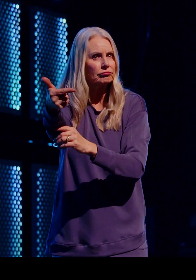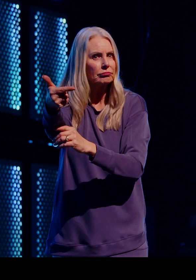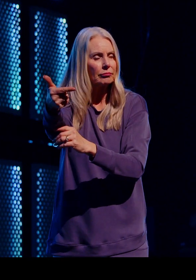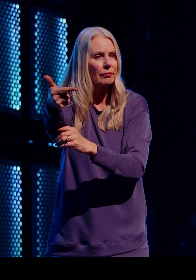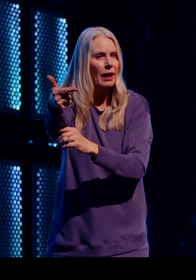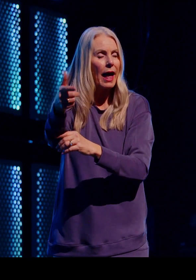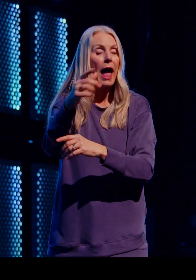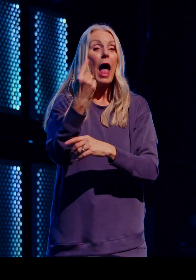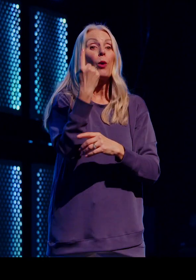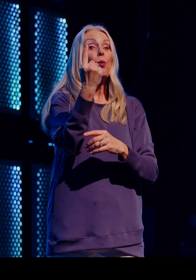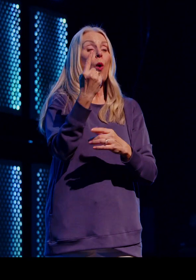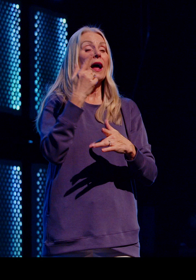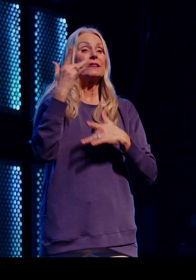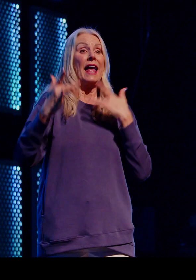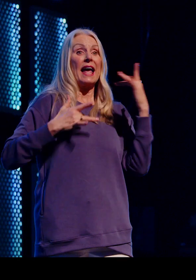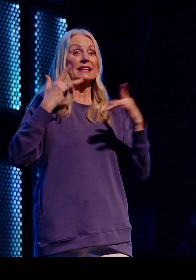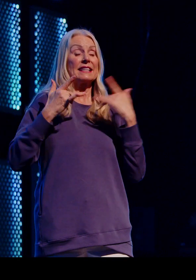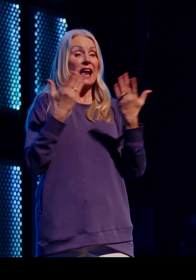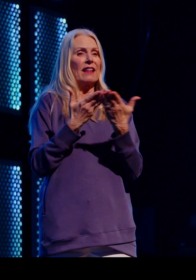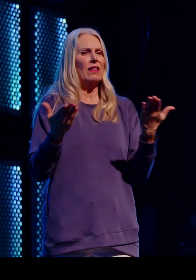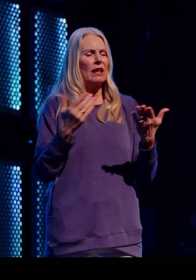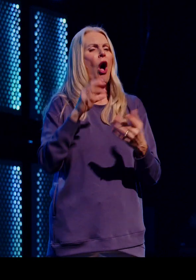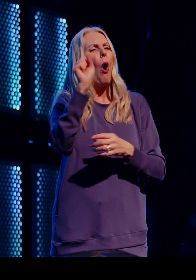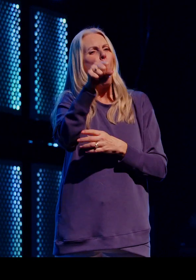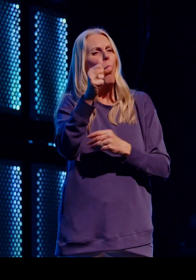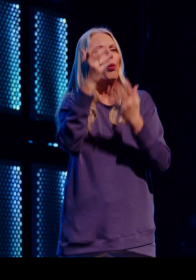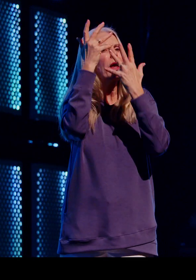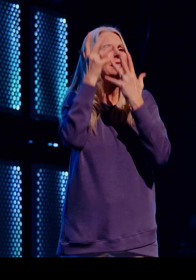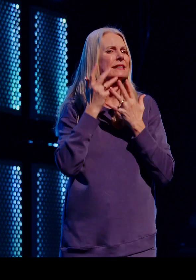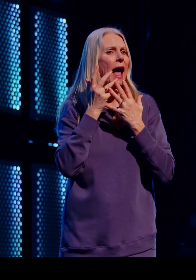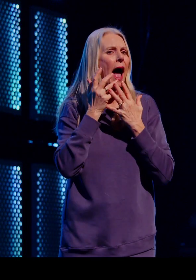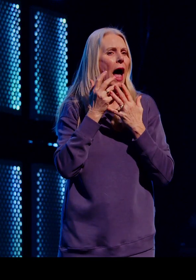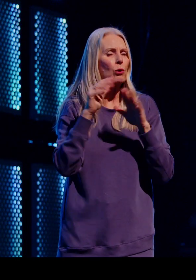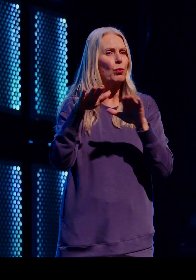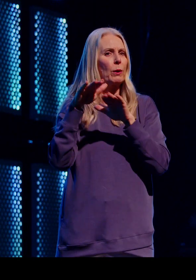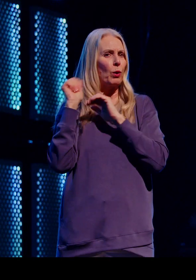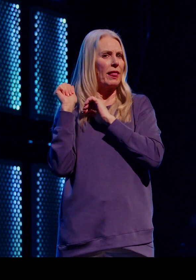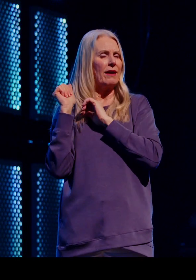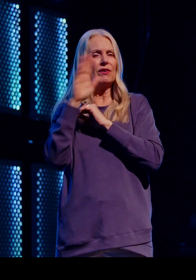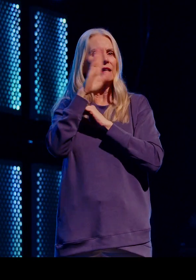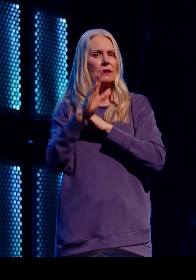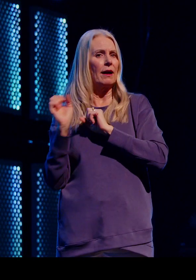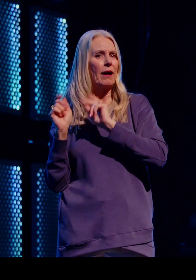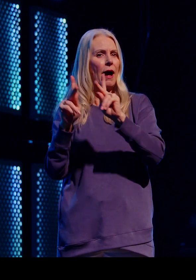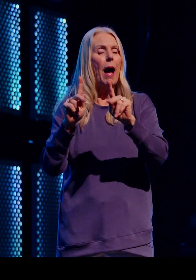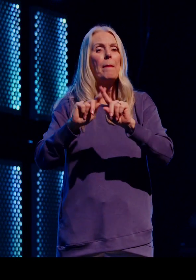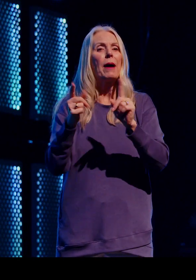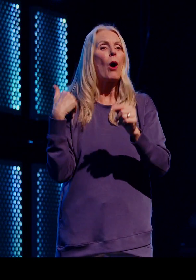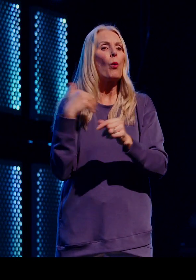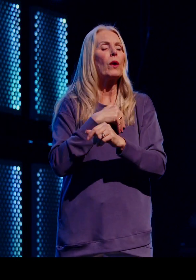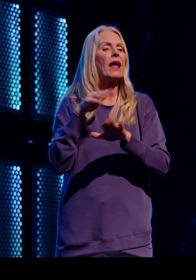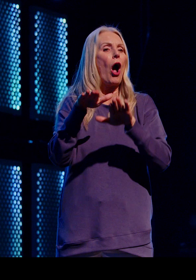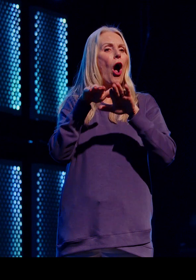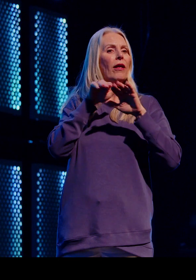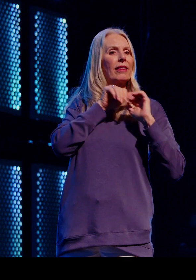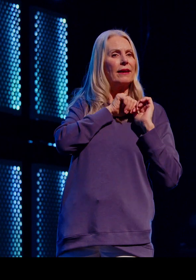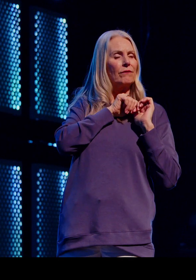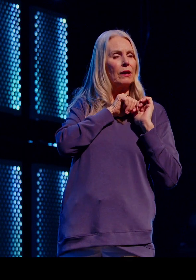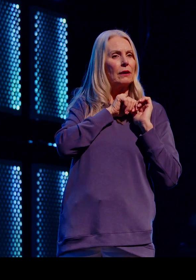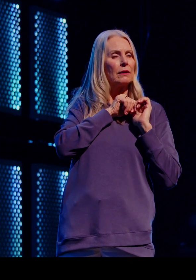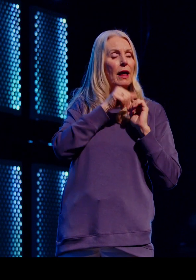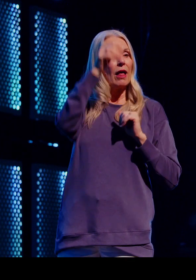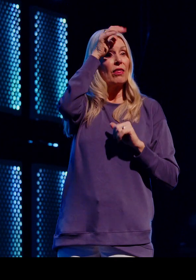were leaving, Trevor and I, we're very sad that we made all these relationships, but we're walking away. But this is what they